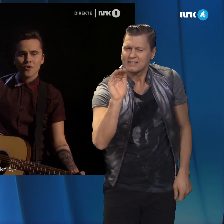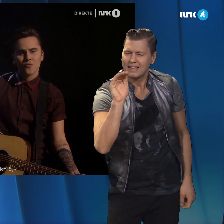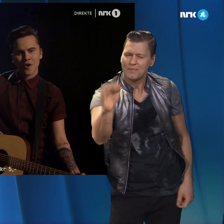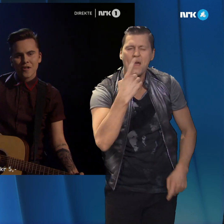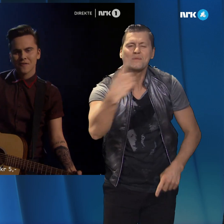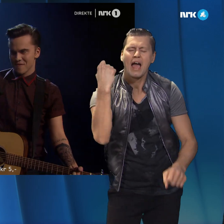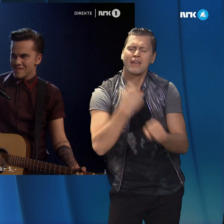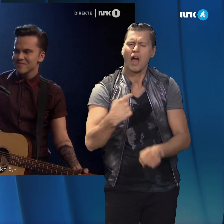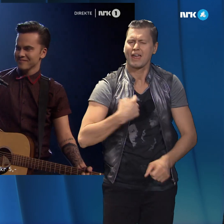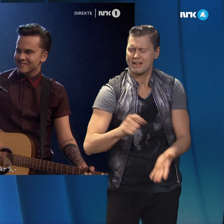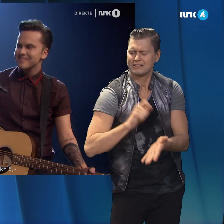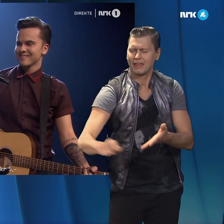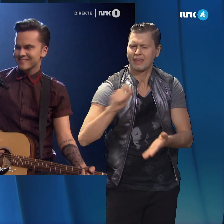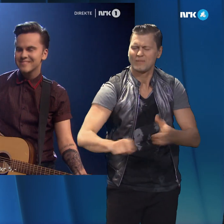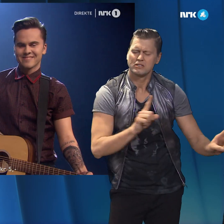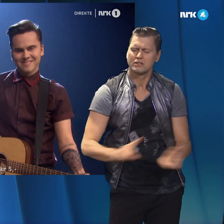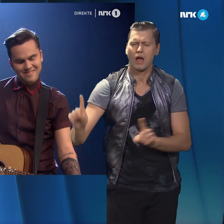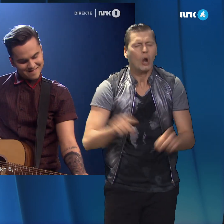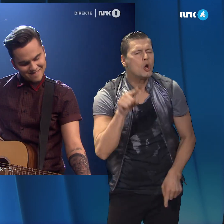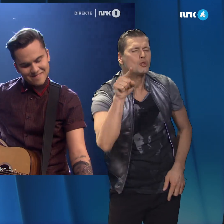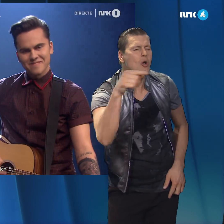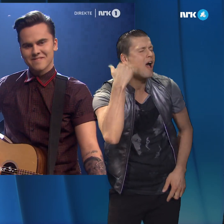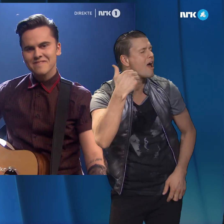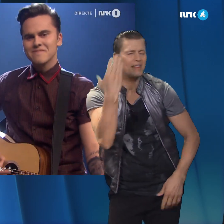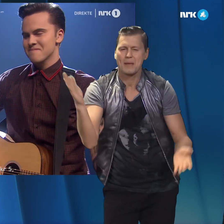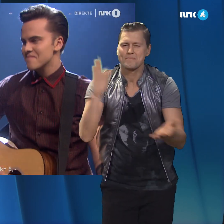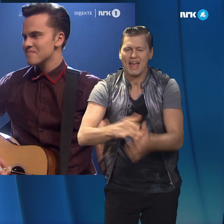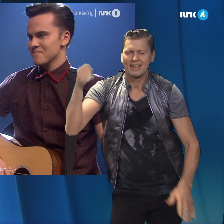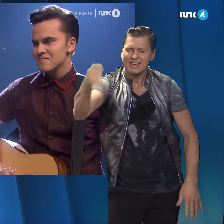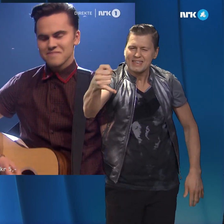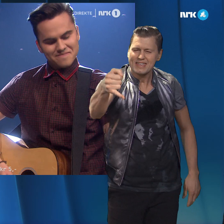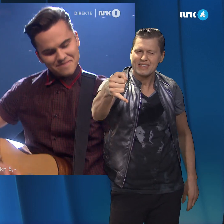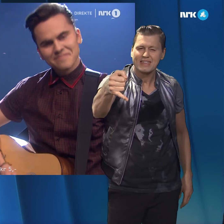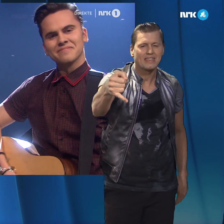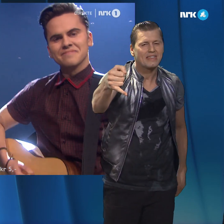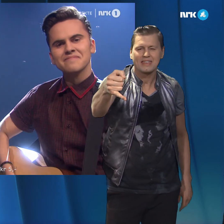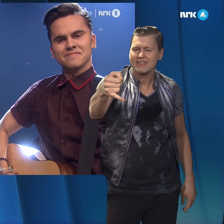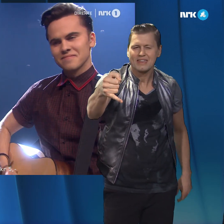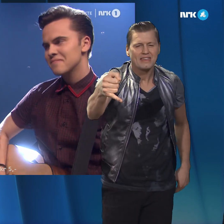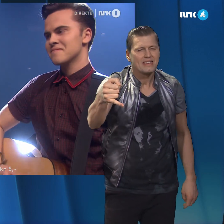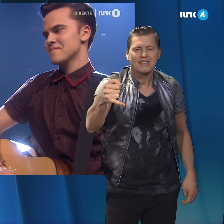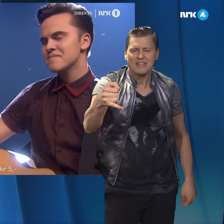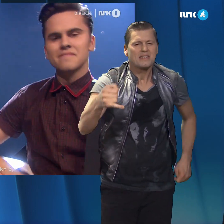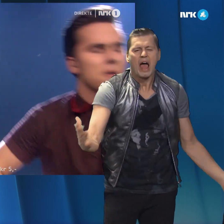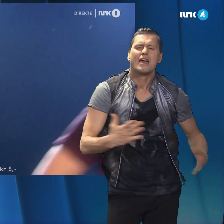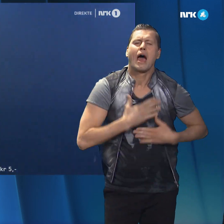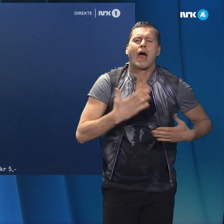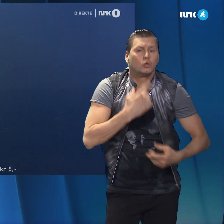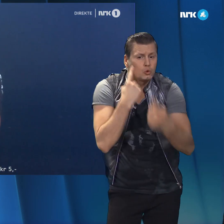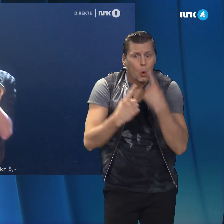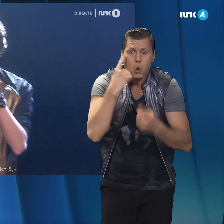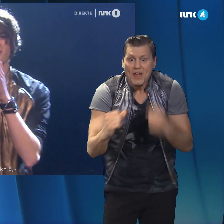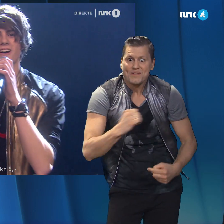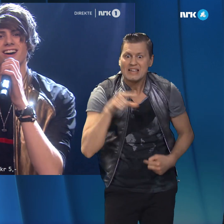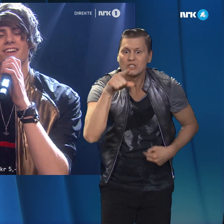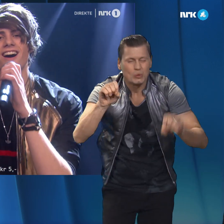said you're the one I write about in every single song, but you just shook your head and walked along. When you